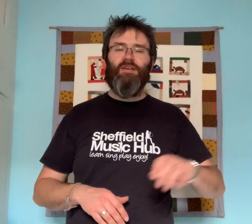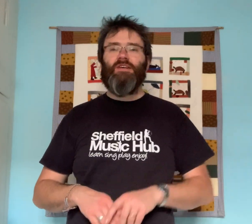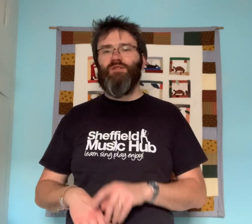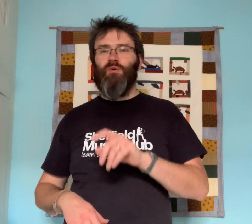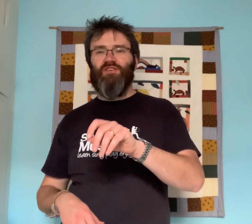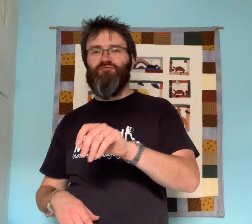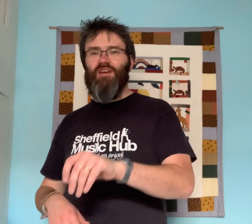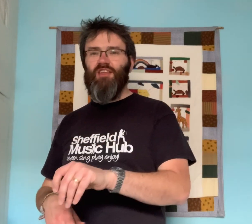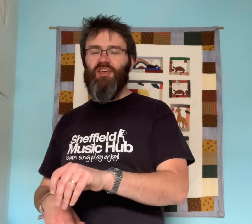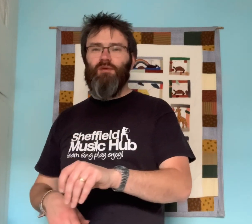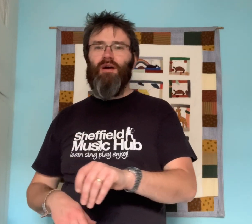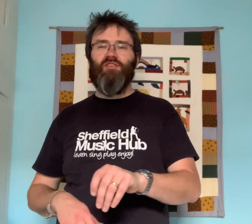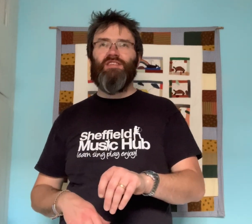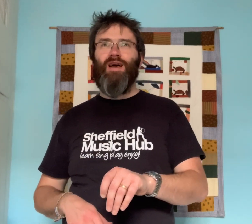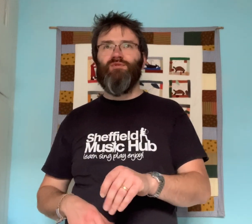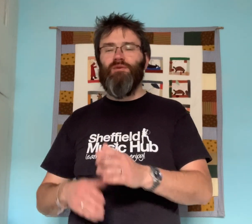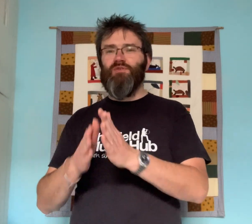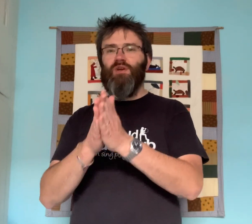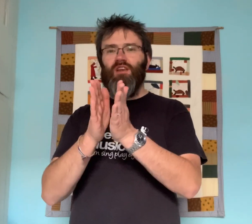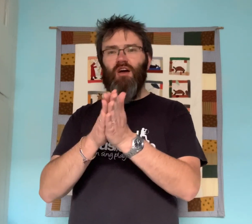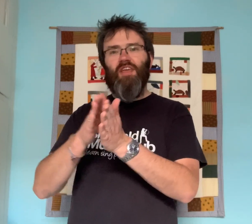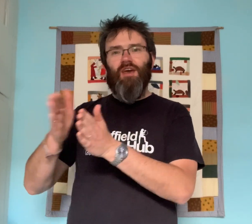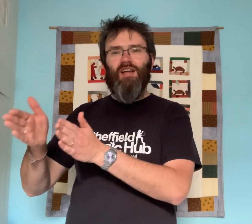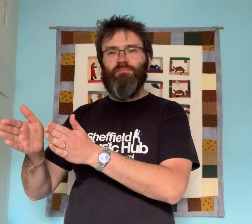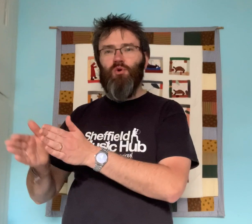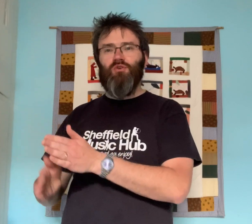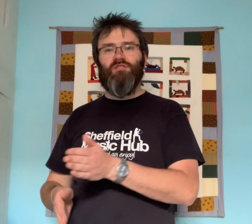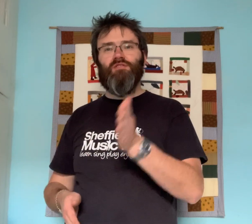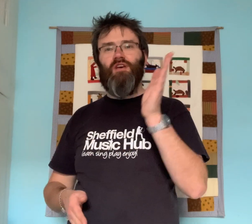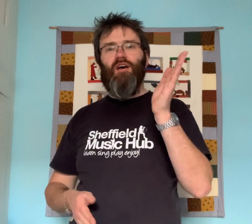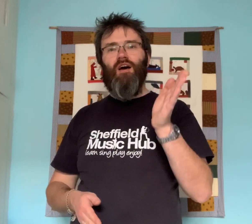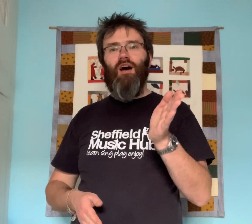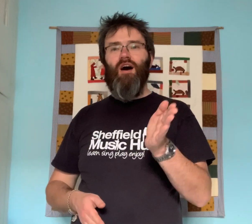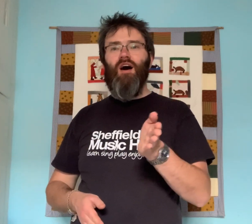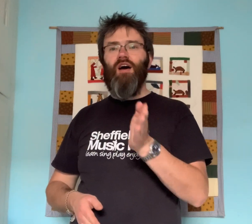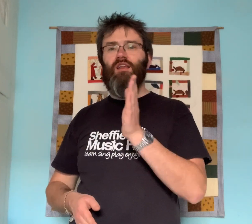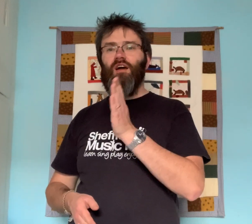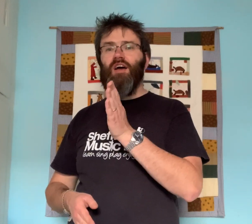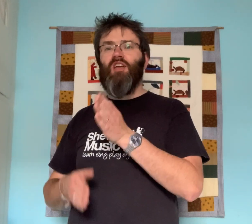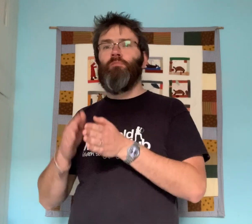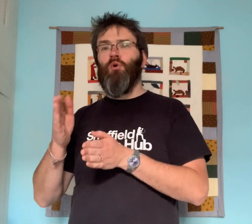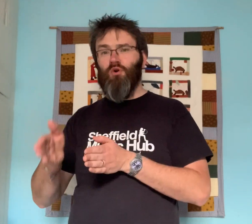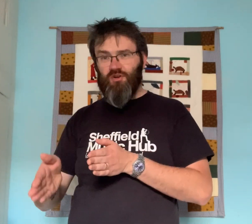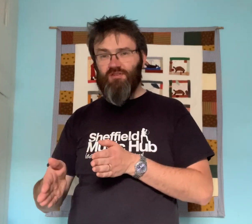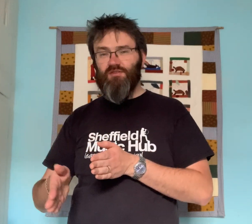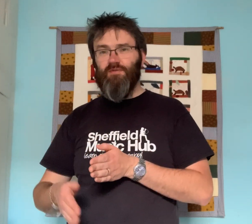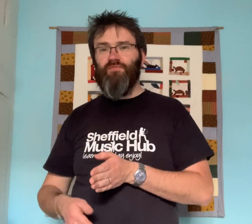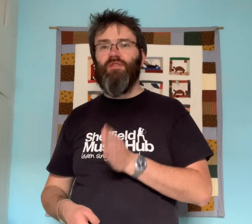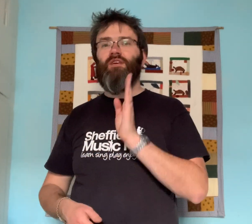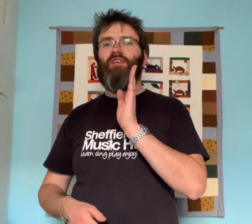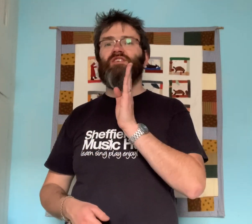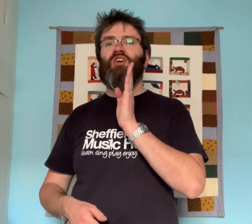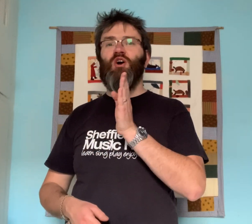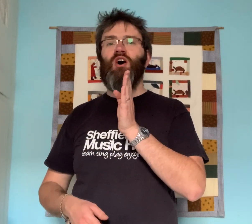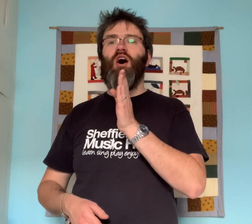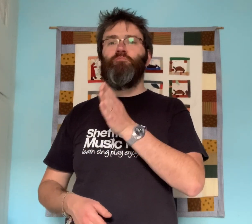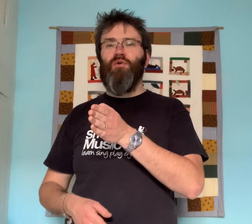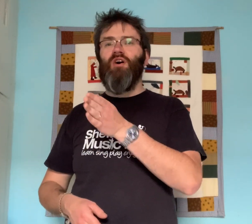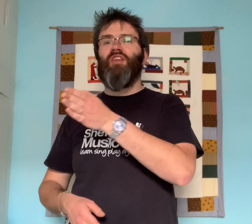So I want you to really think about the sounds in between like and books. I like books. There's a k, a b, and a